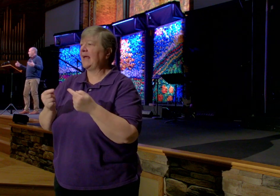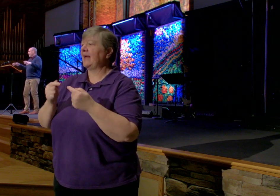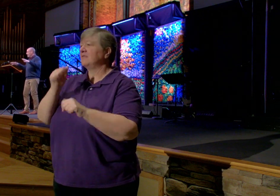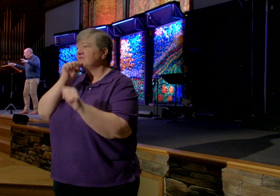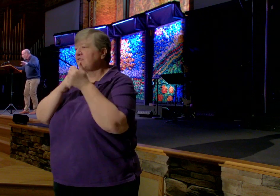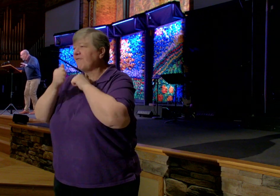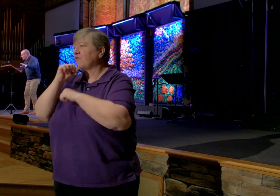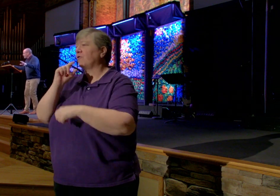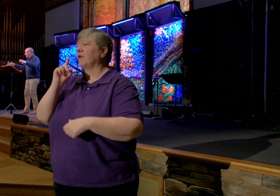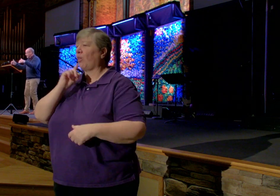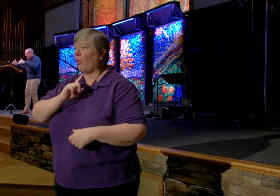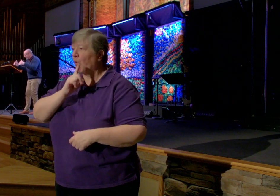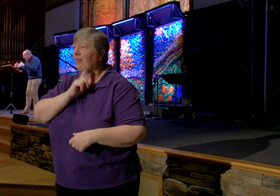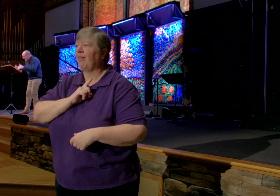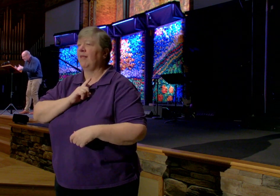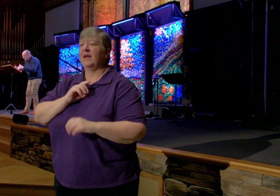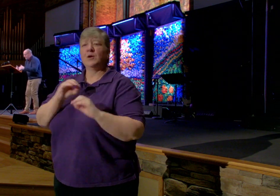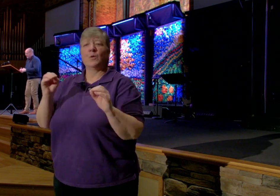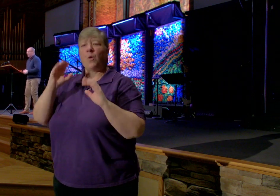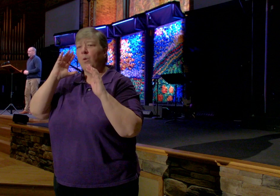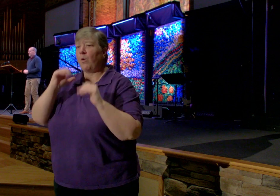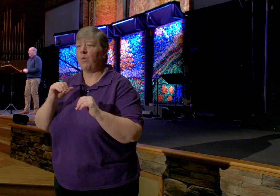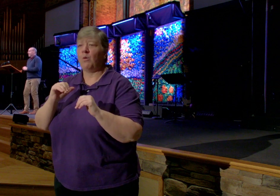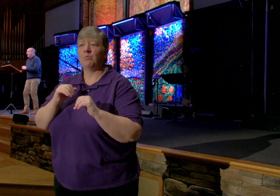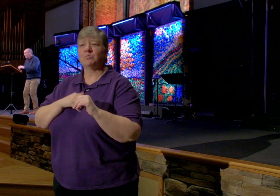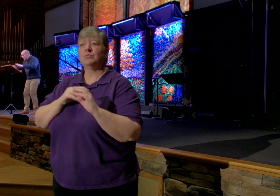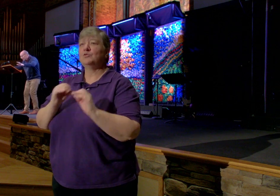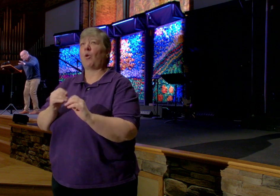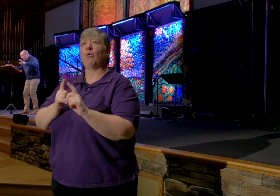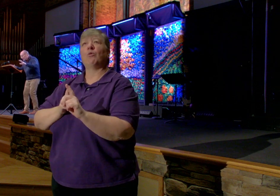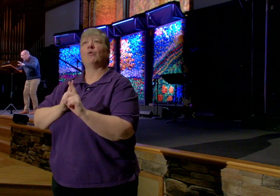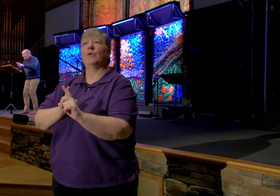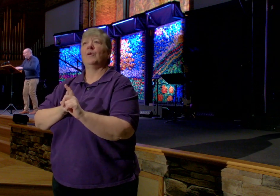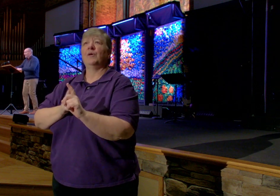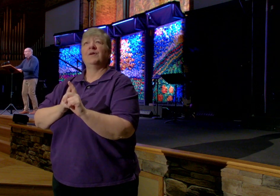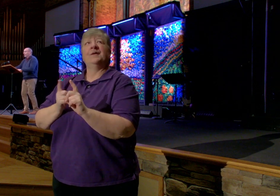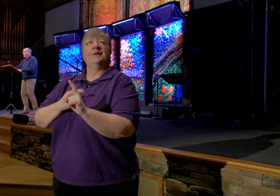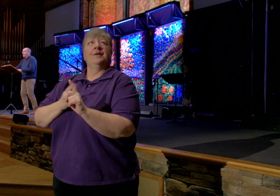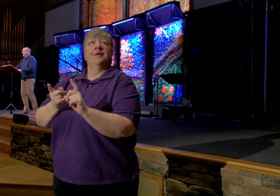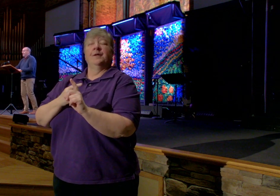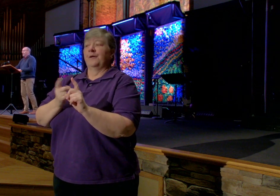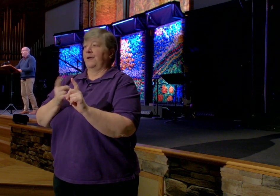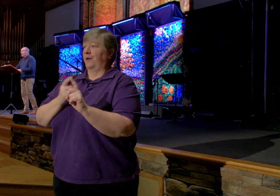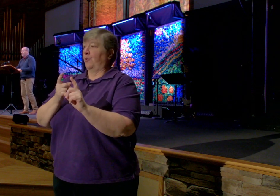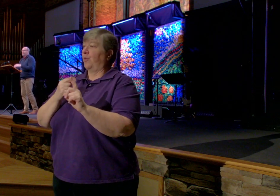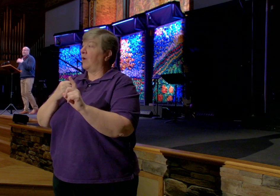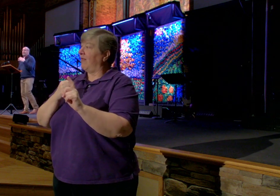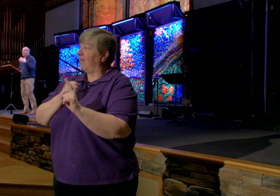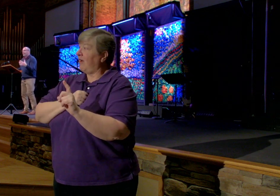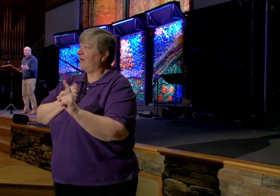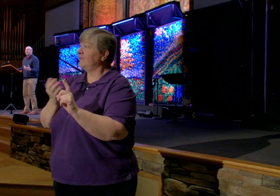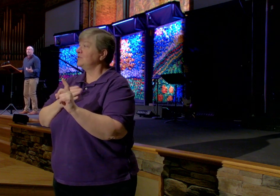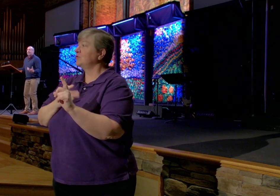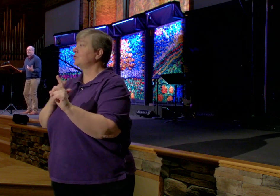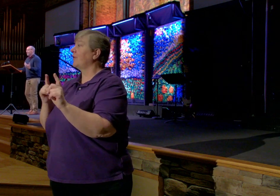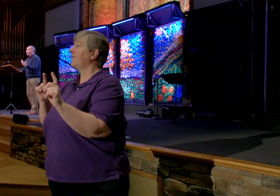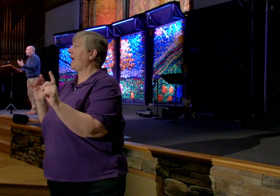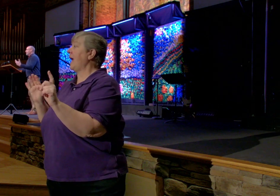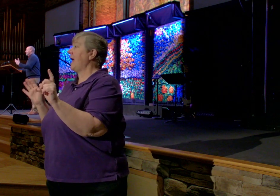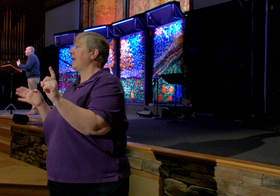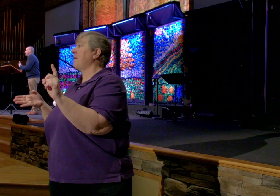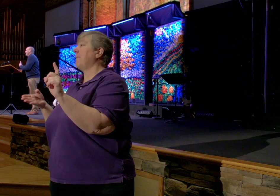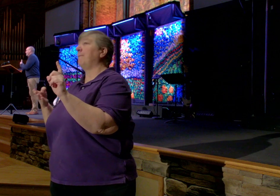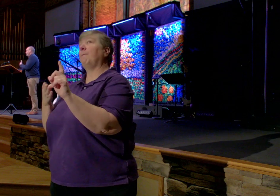and loneliness and hopelessness and aimlessness, and we'll serve and love and point people to the